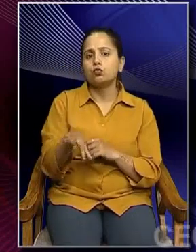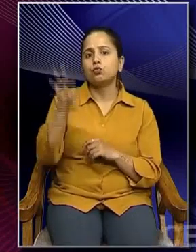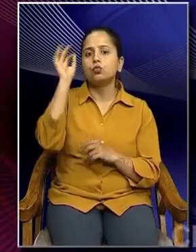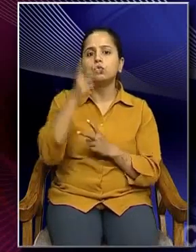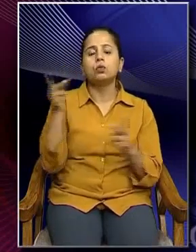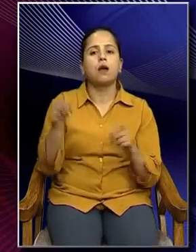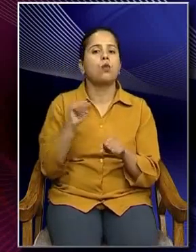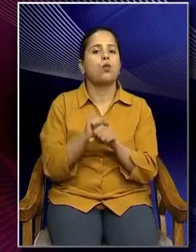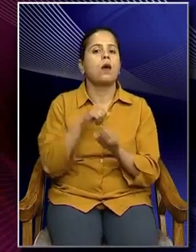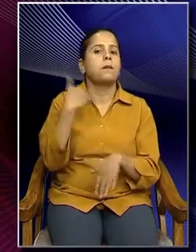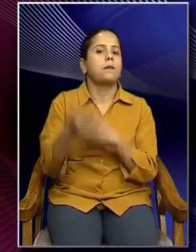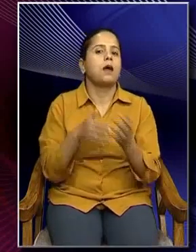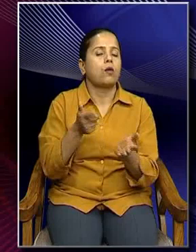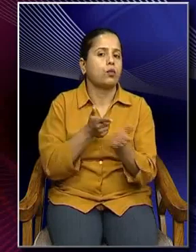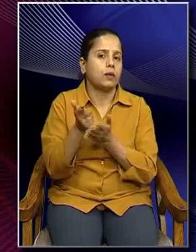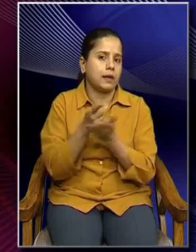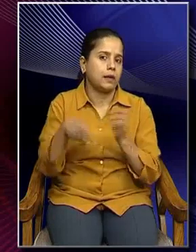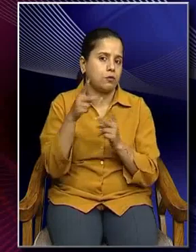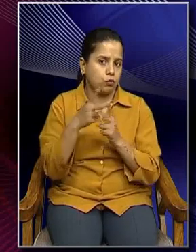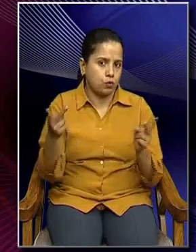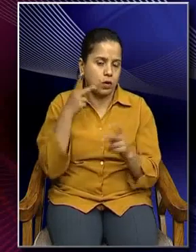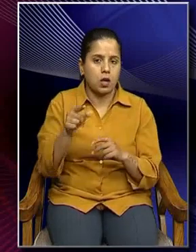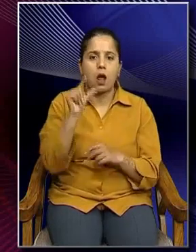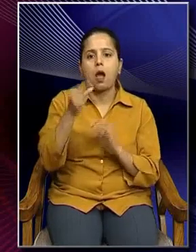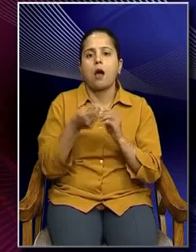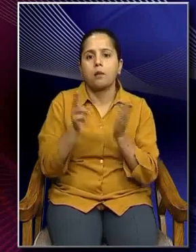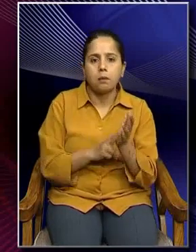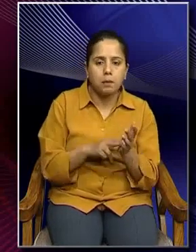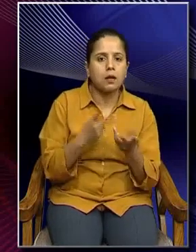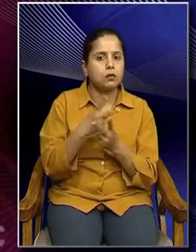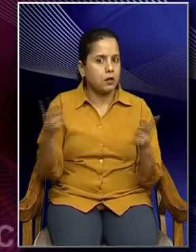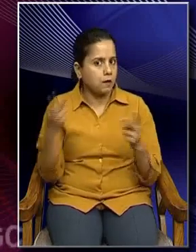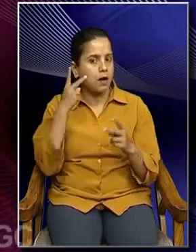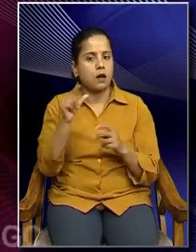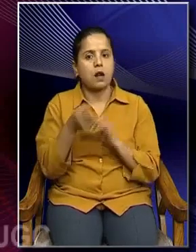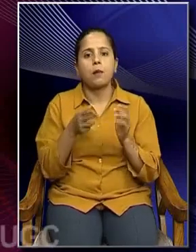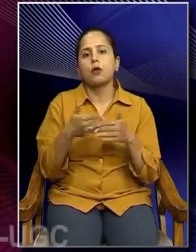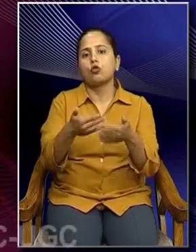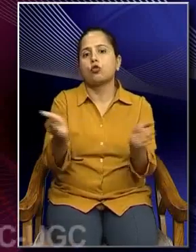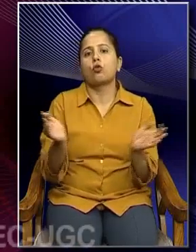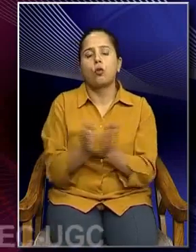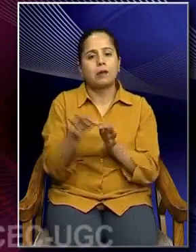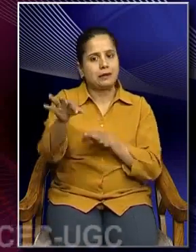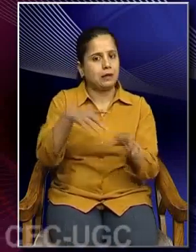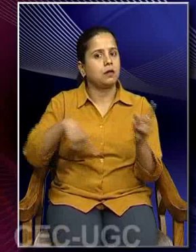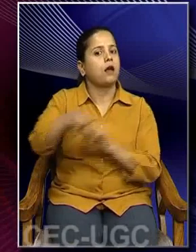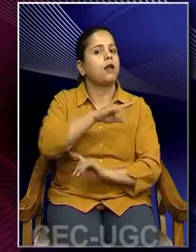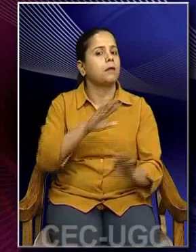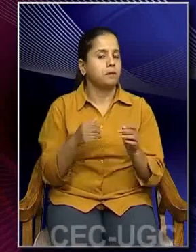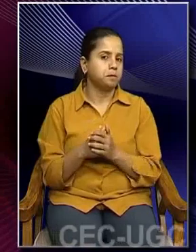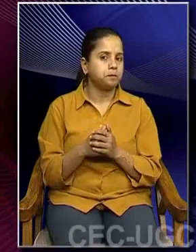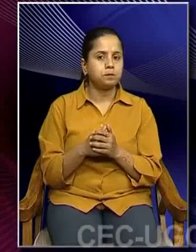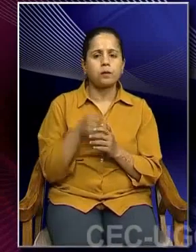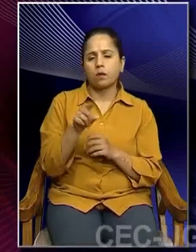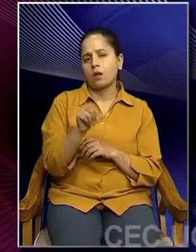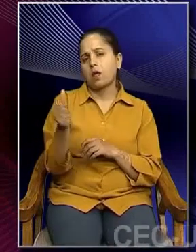are working at the village gram panchayat level or urban bodies in the urban communities in cities. So